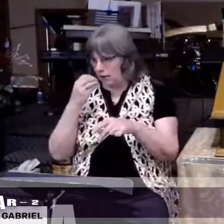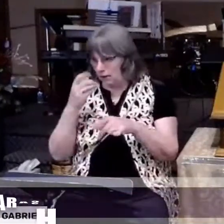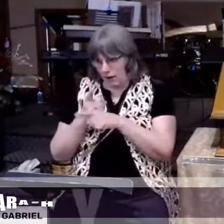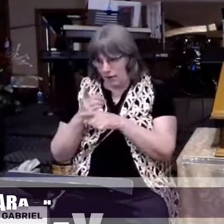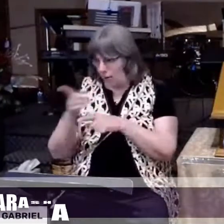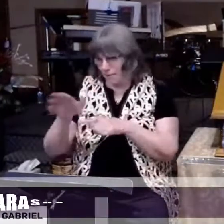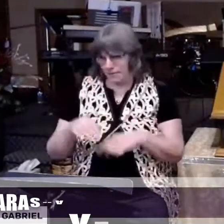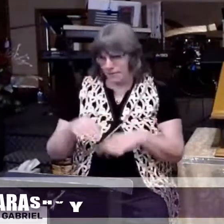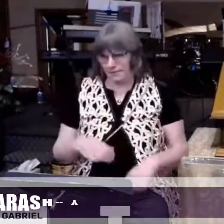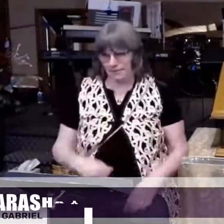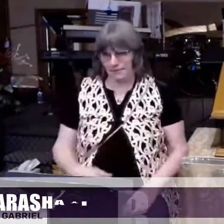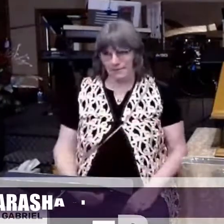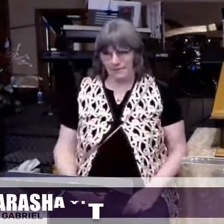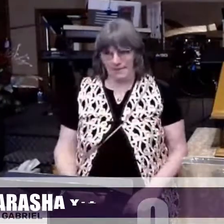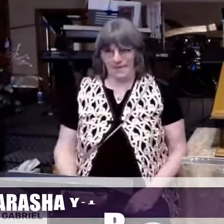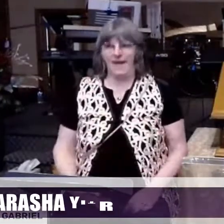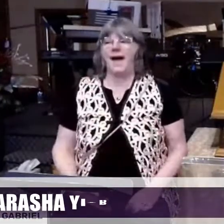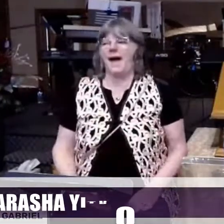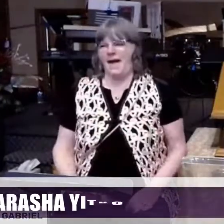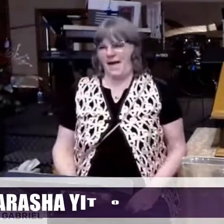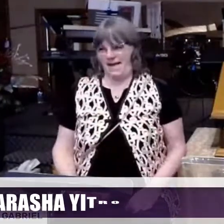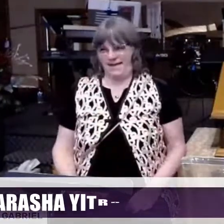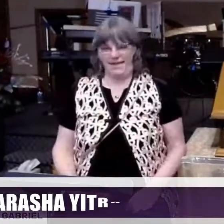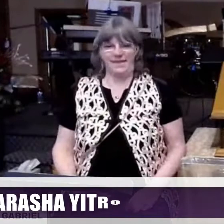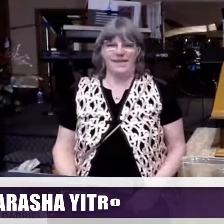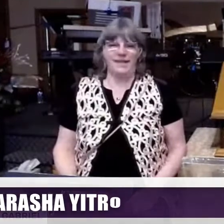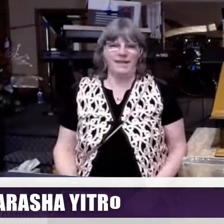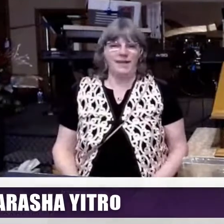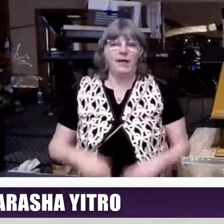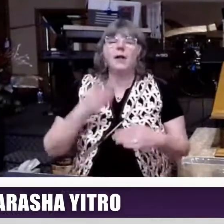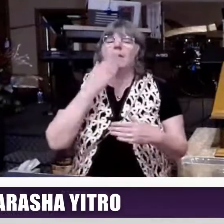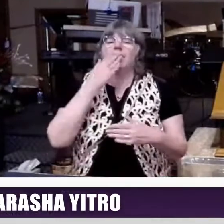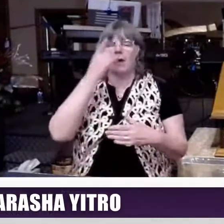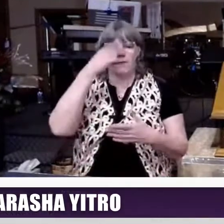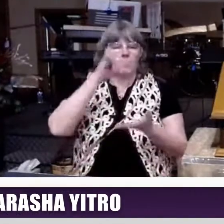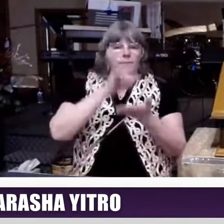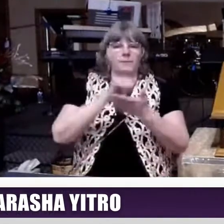Abba Father, we thank you for this time that we can